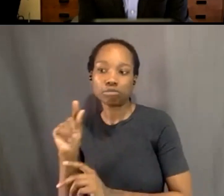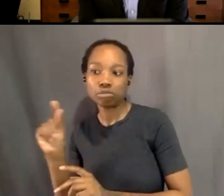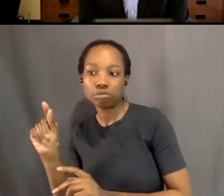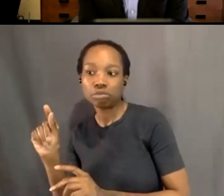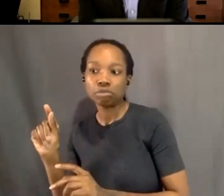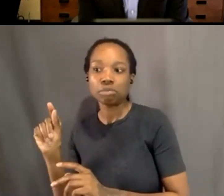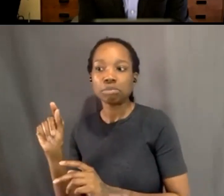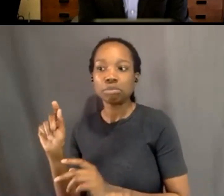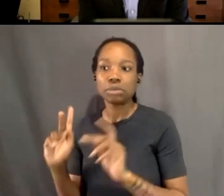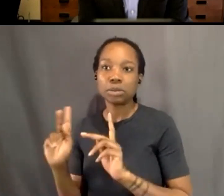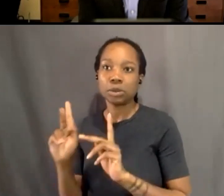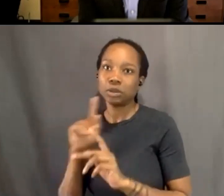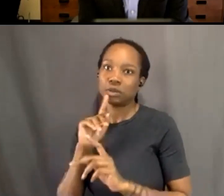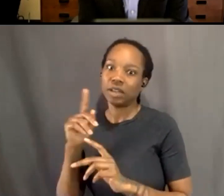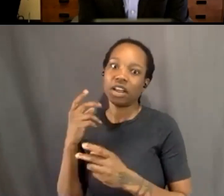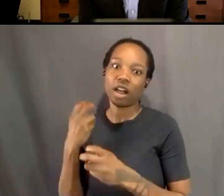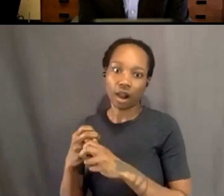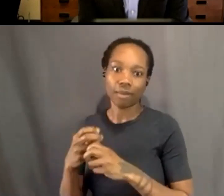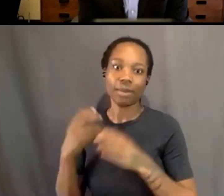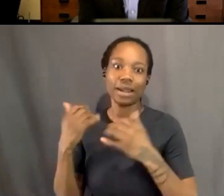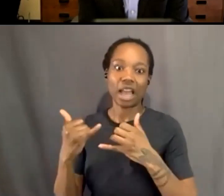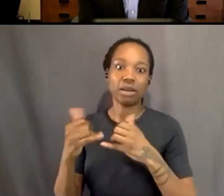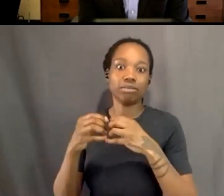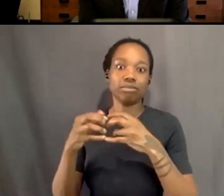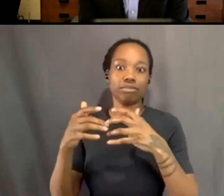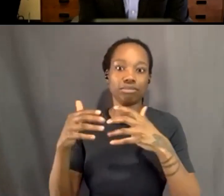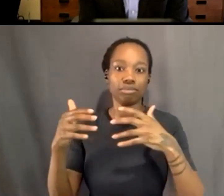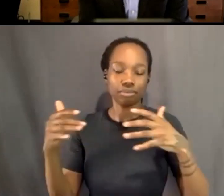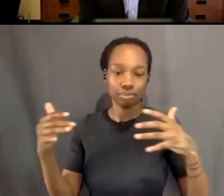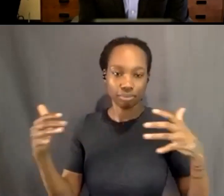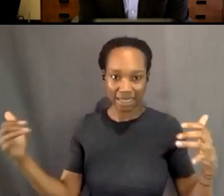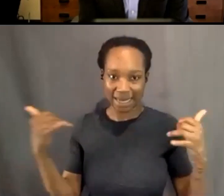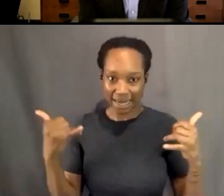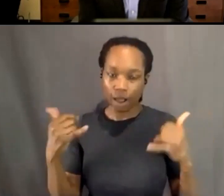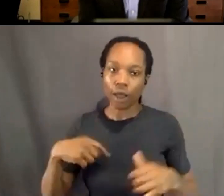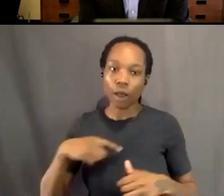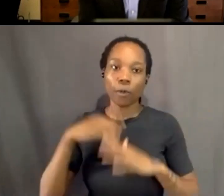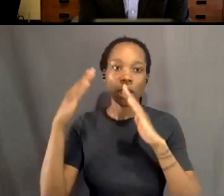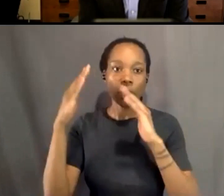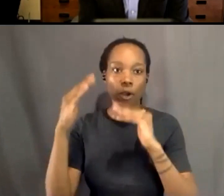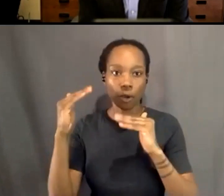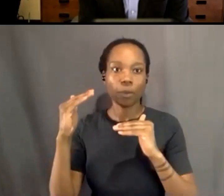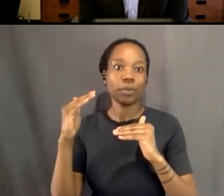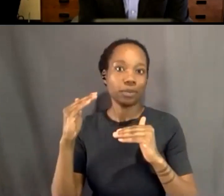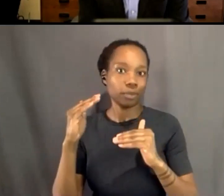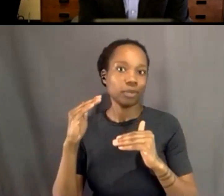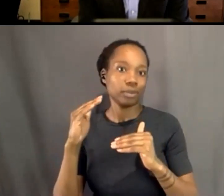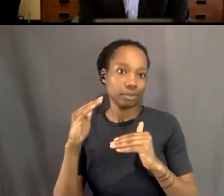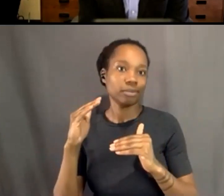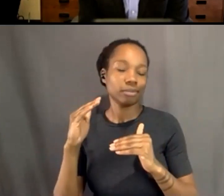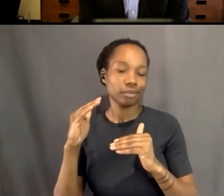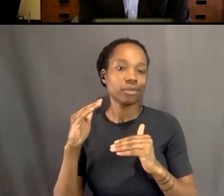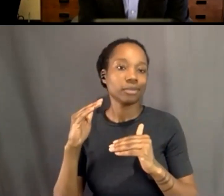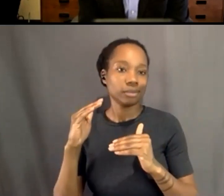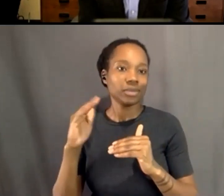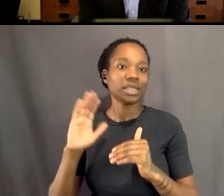to do it. But it is opening up now, and we are very hopeful with what we're putting in place, and talking to people